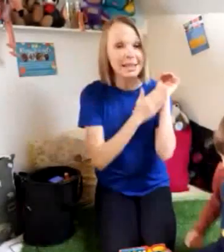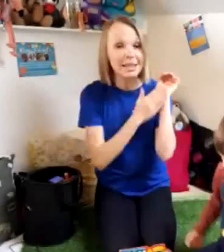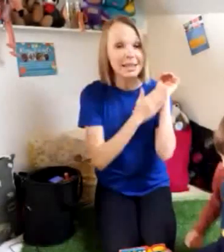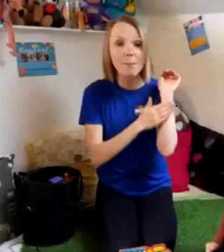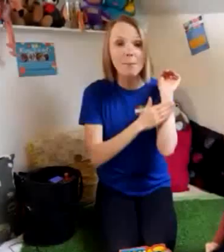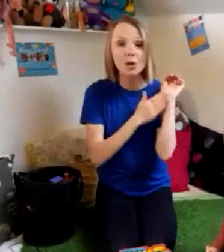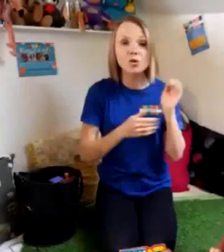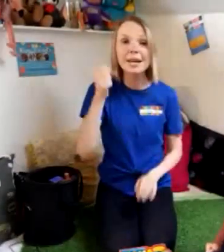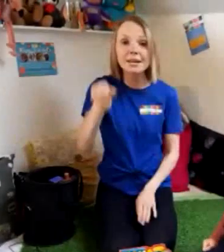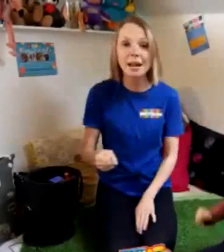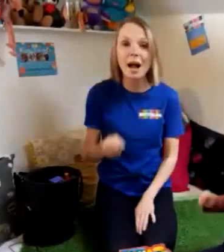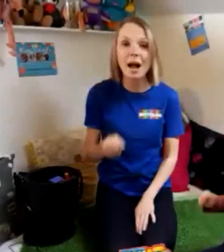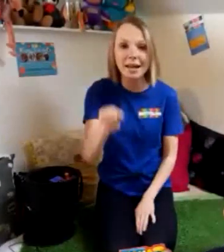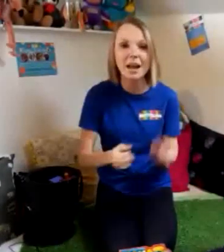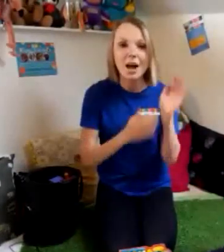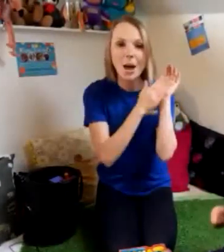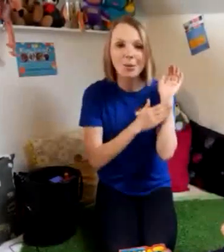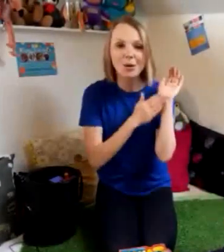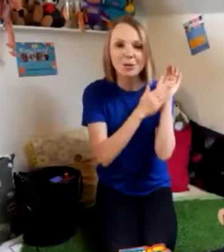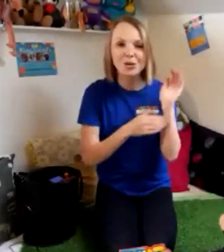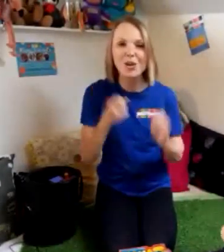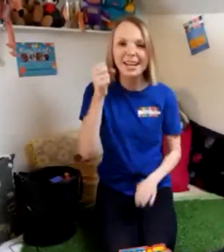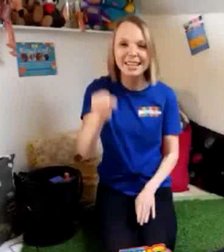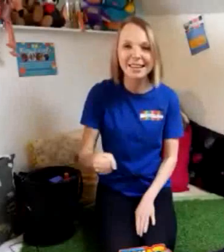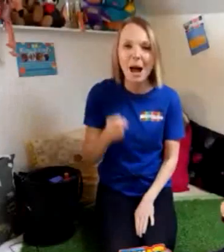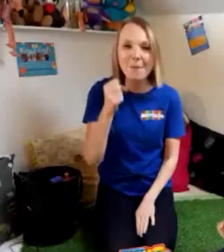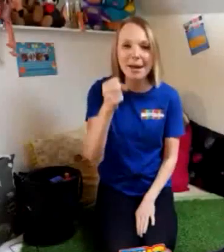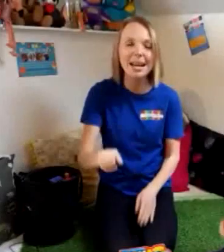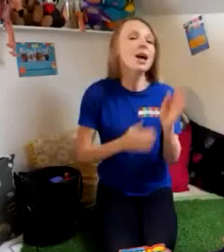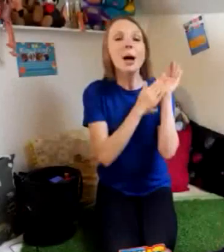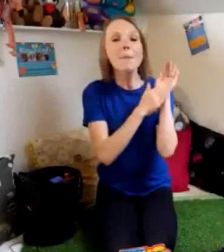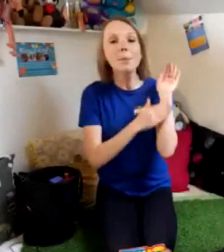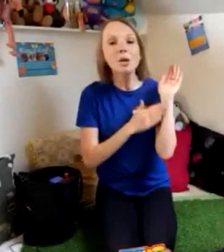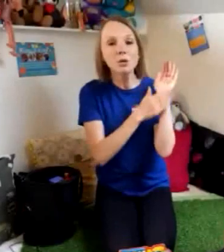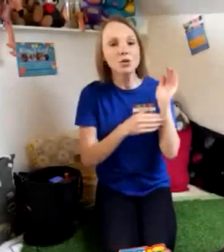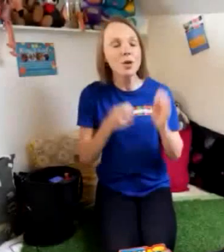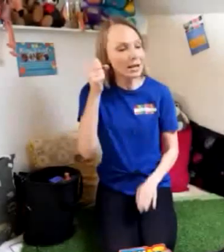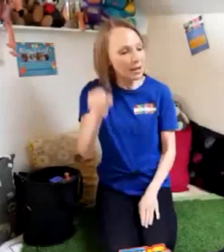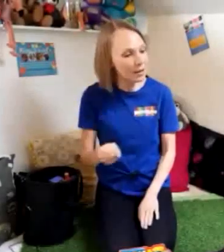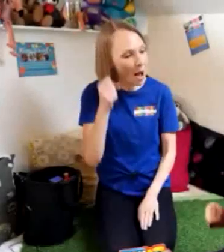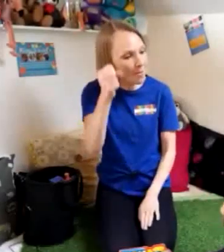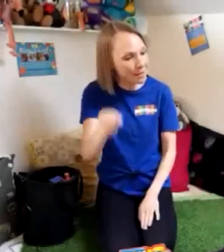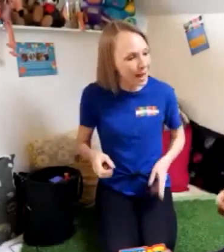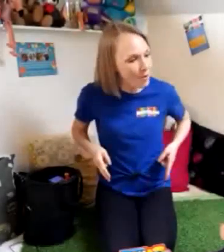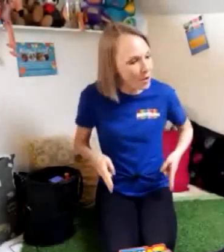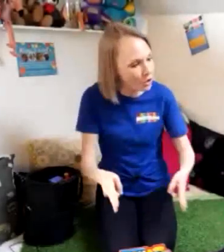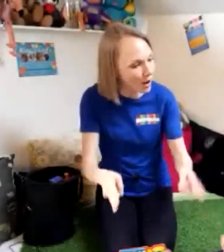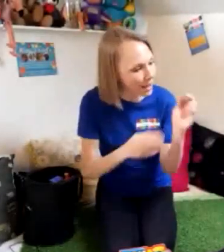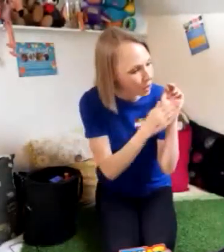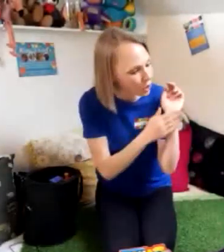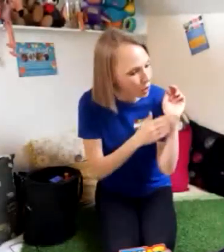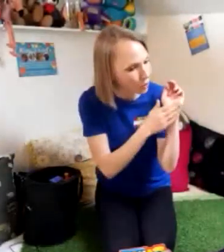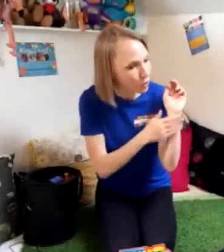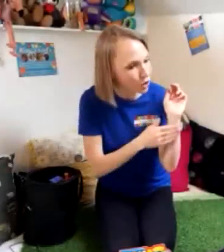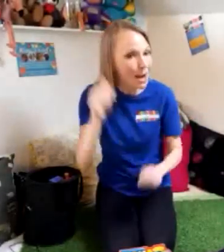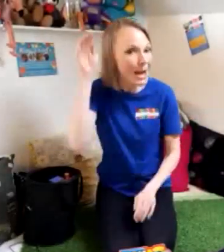blue train is coming. The blue train is coming. The blue train is coming down the track. Choo-choo! Hear